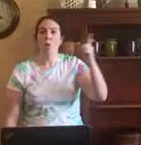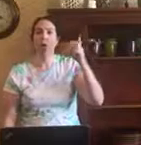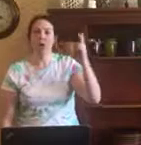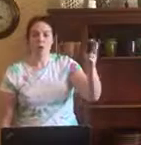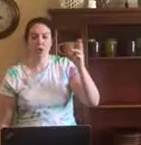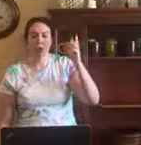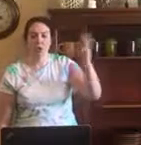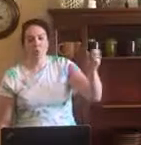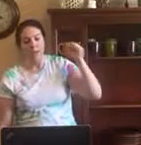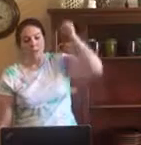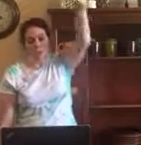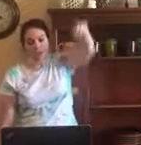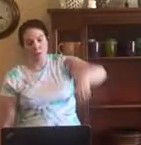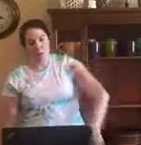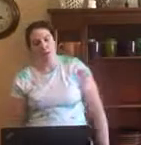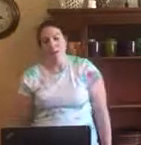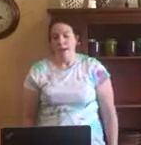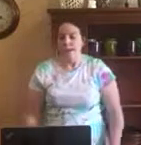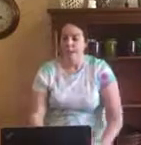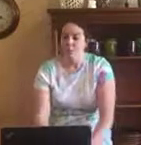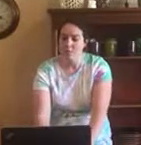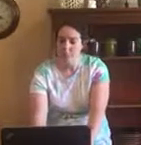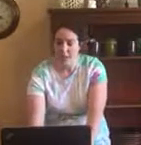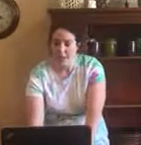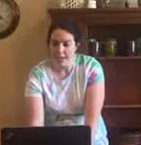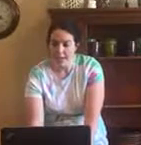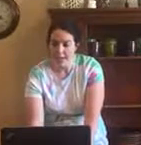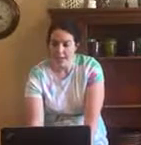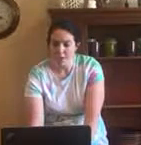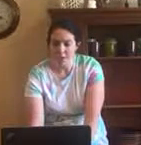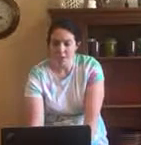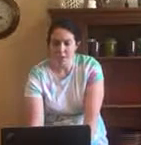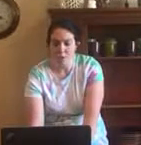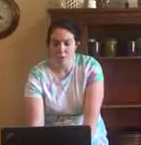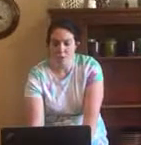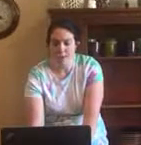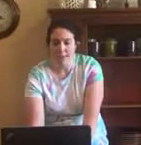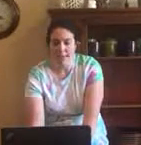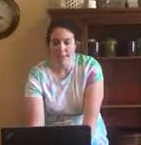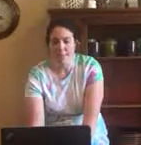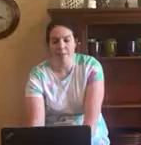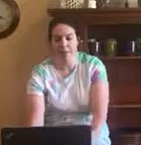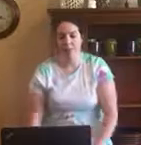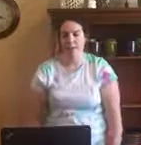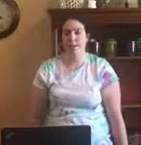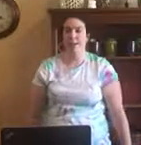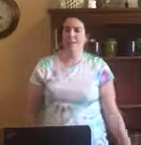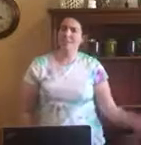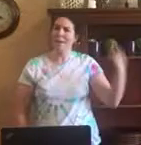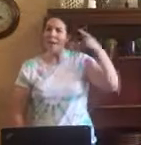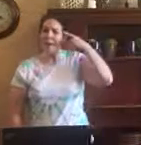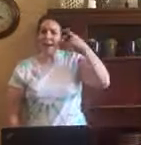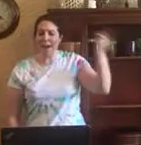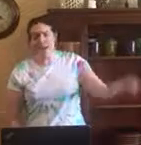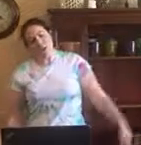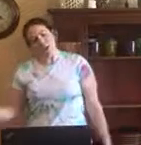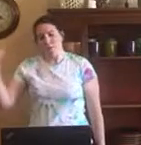now. 1, 2, 3, let's go. I was made to do amazing things.